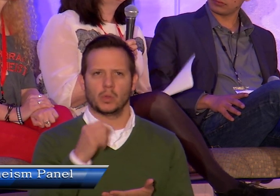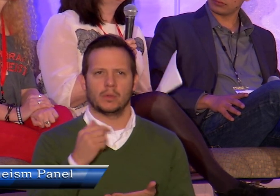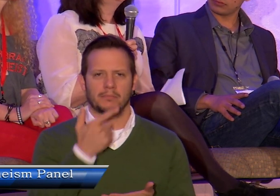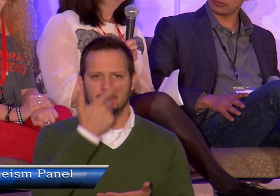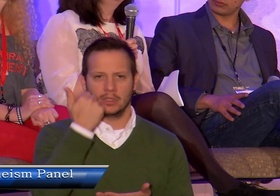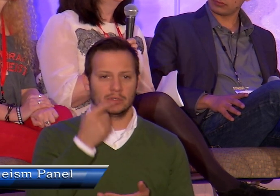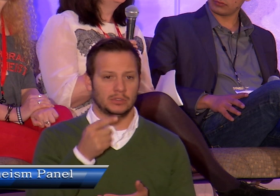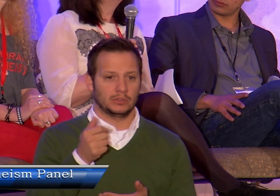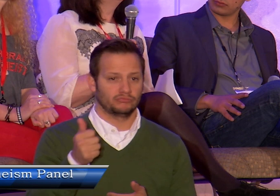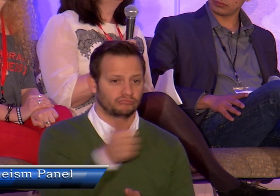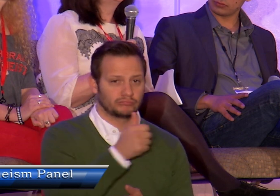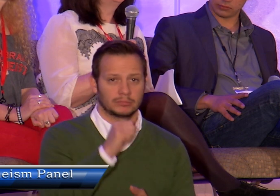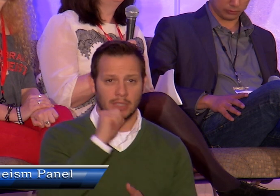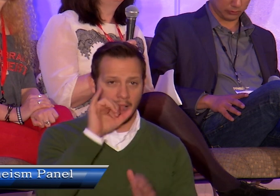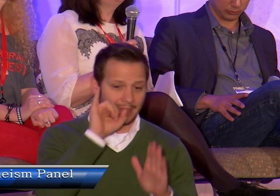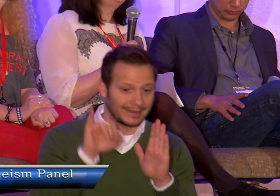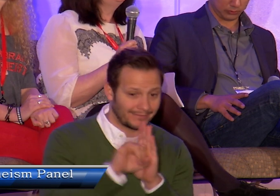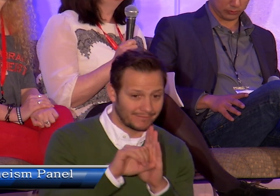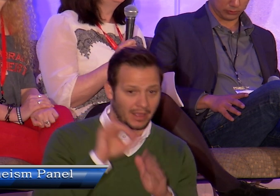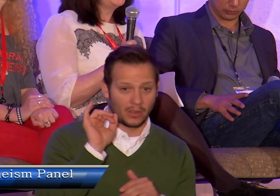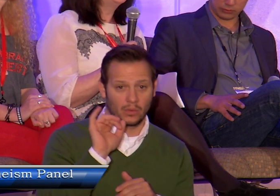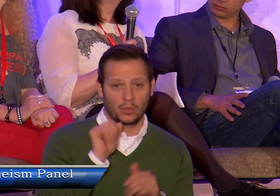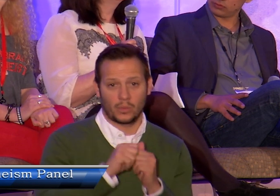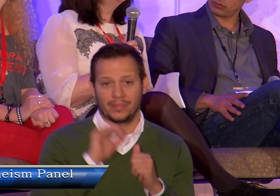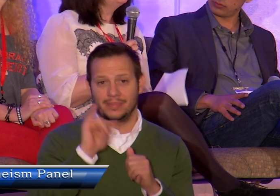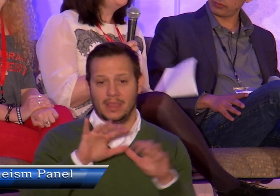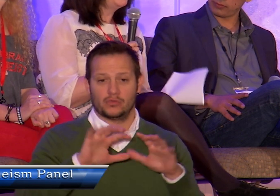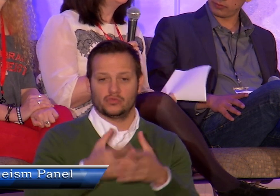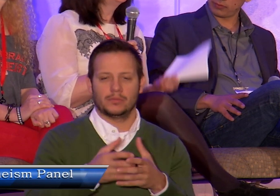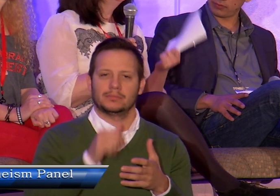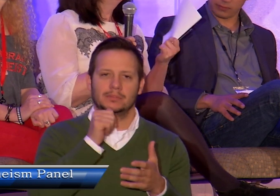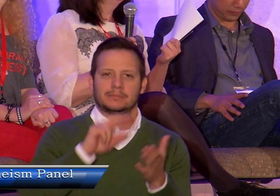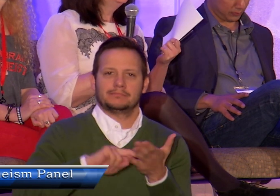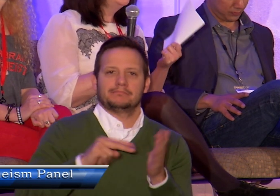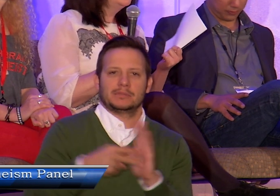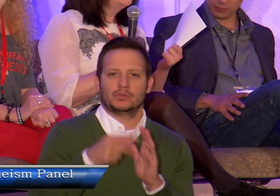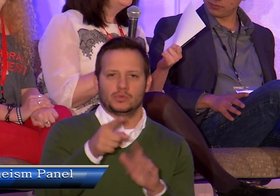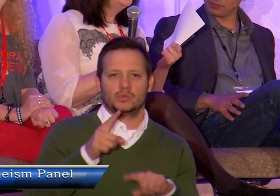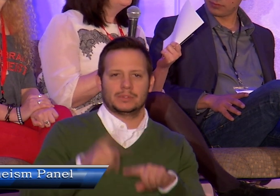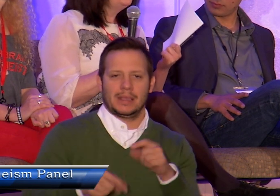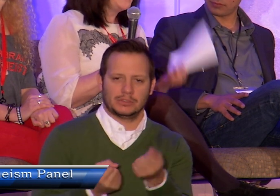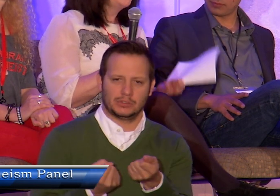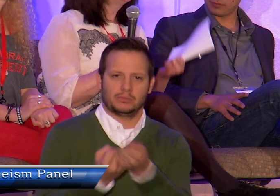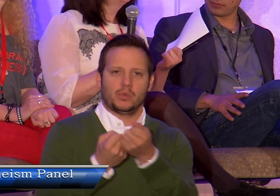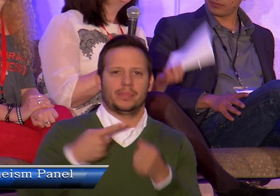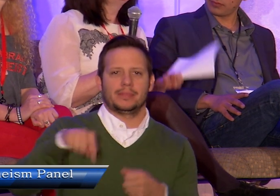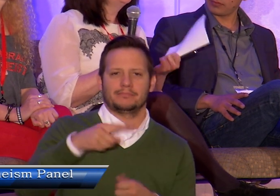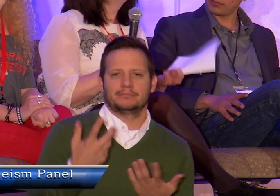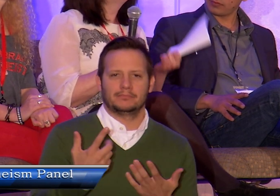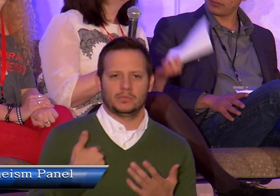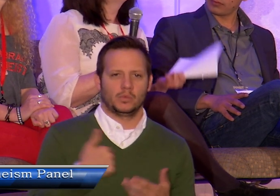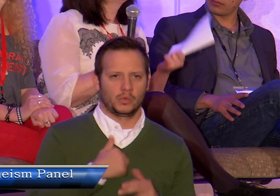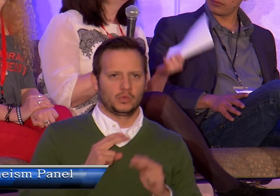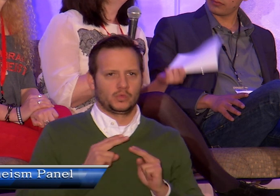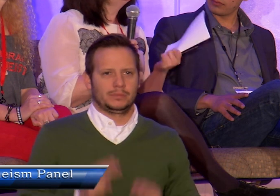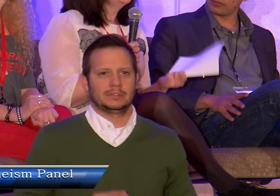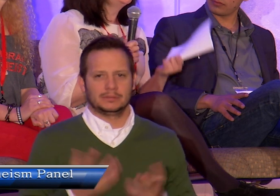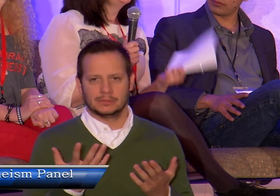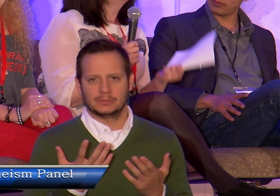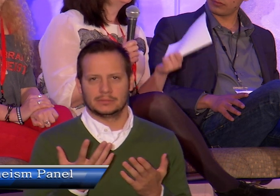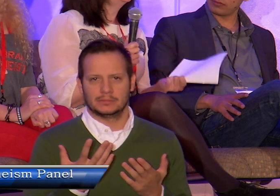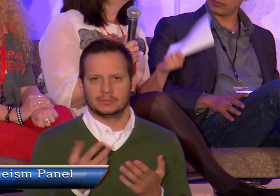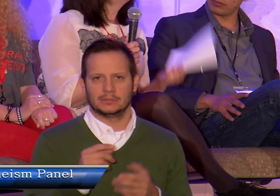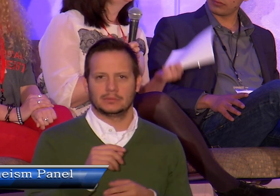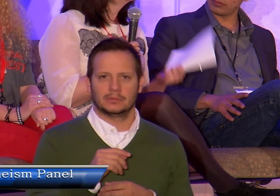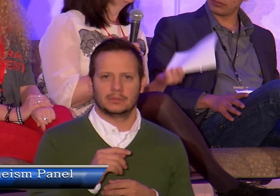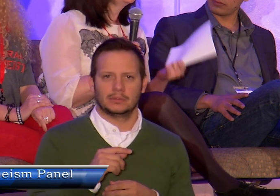back to the concept of people as human beings. You know, reaction is not stitched in the DNA